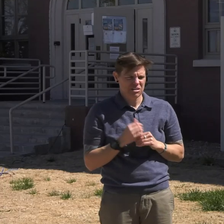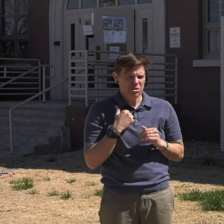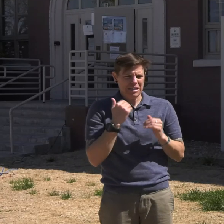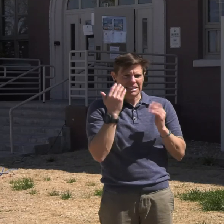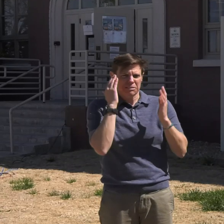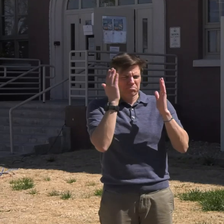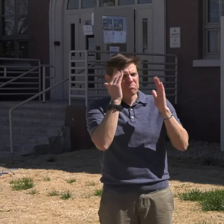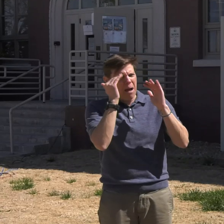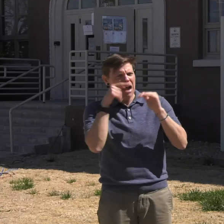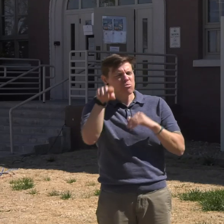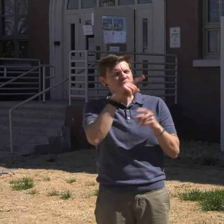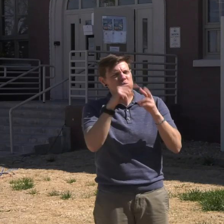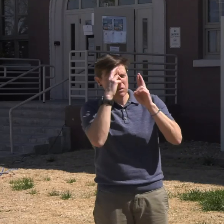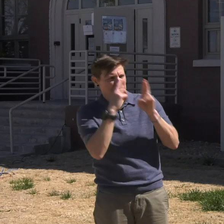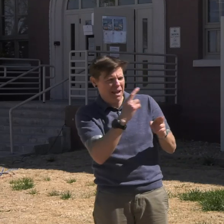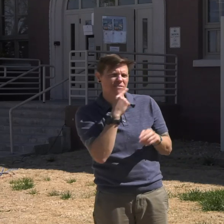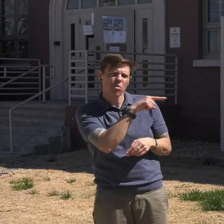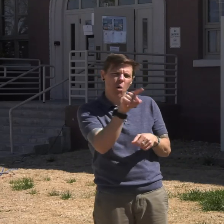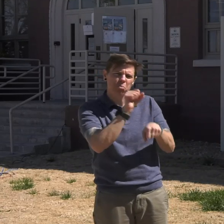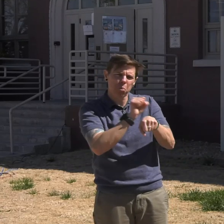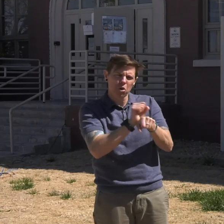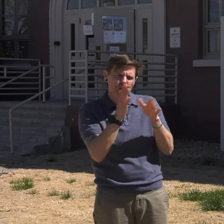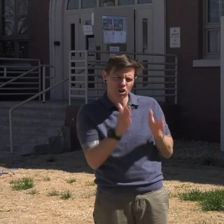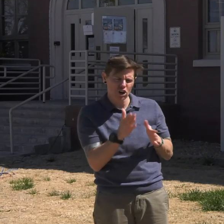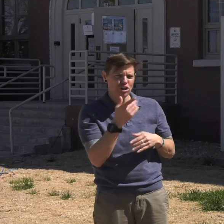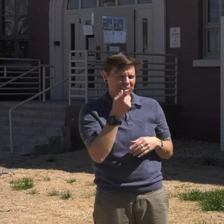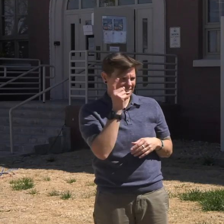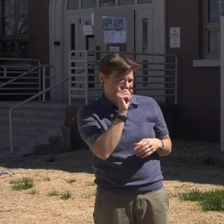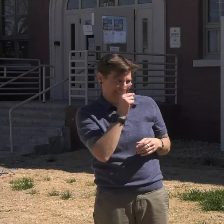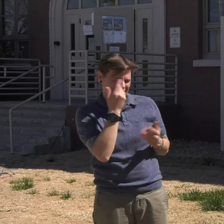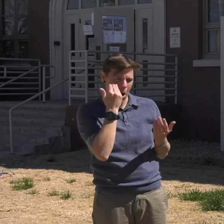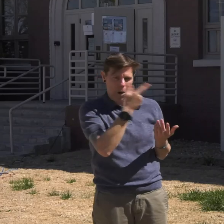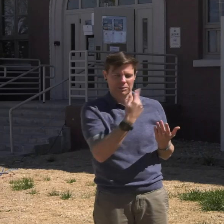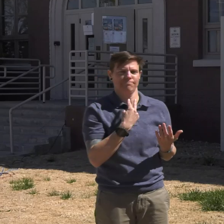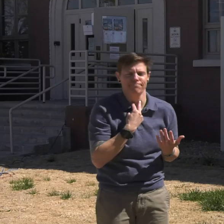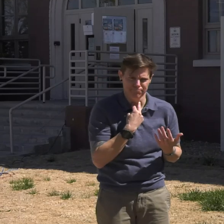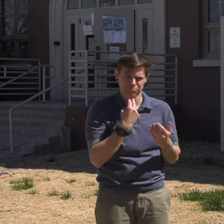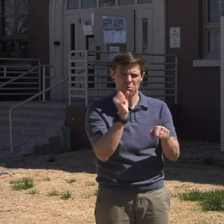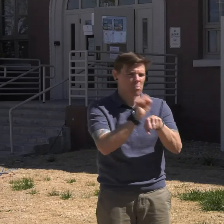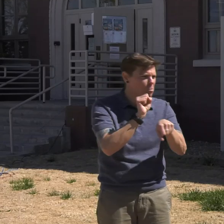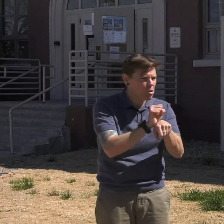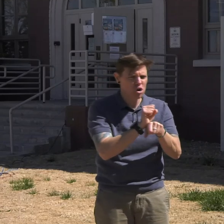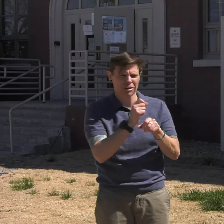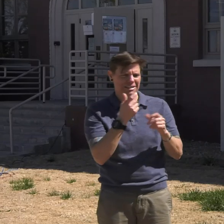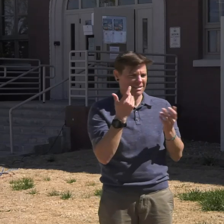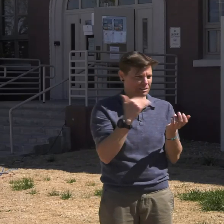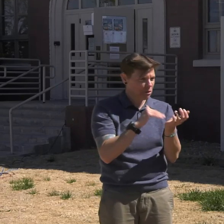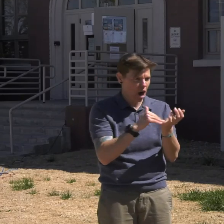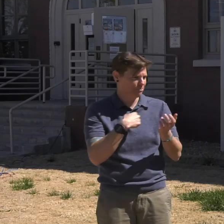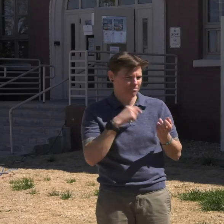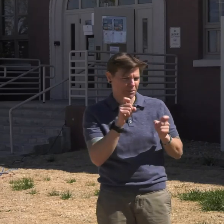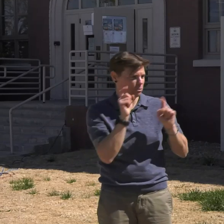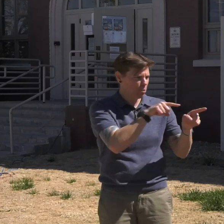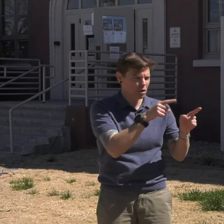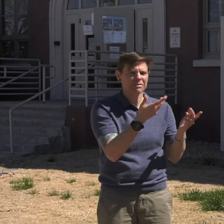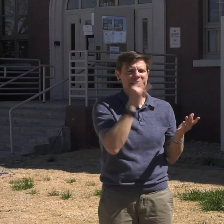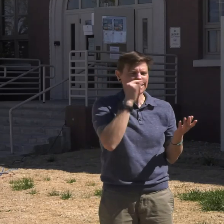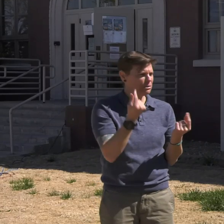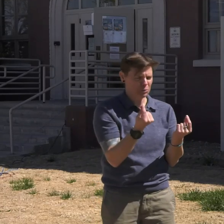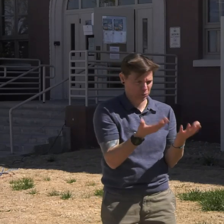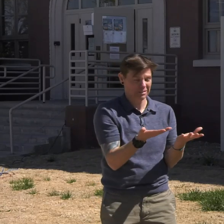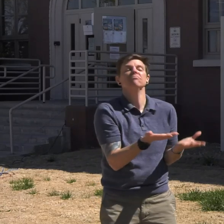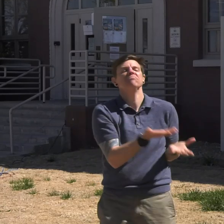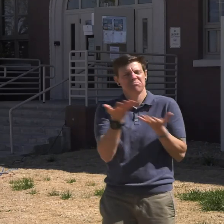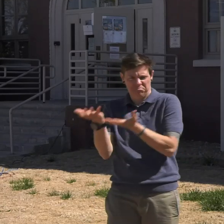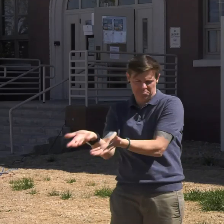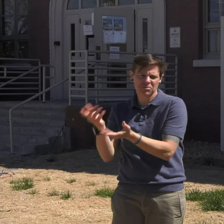are either because of income or single parent situation, or because you're an essential worker and you have to work, you can drop your child off at our community